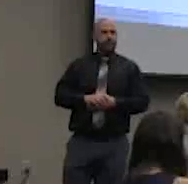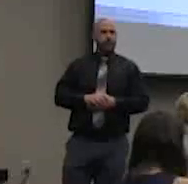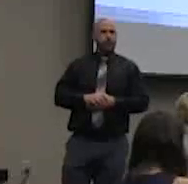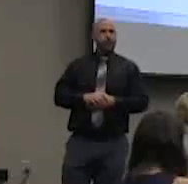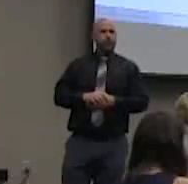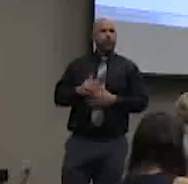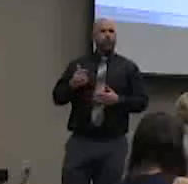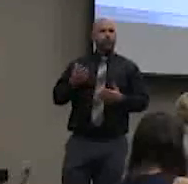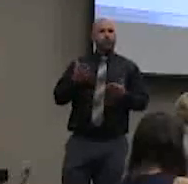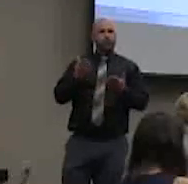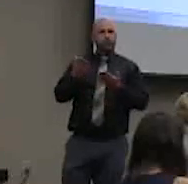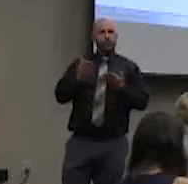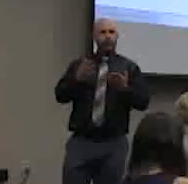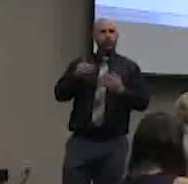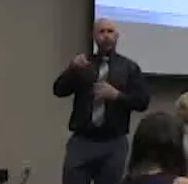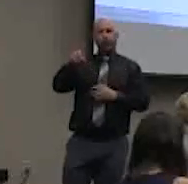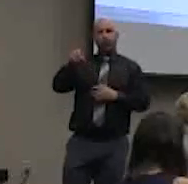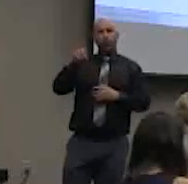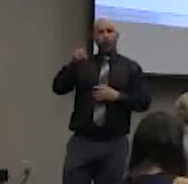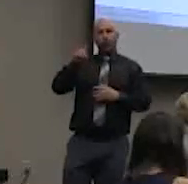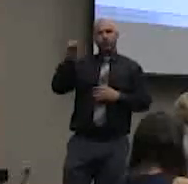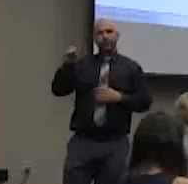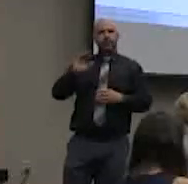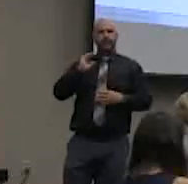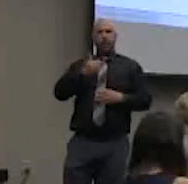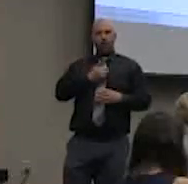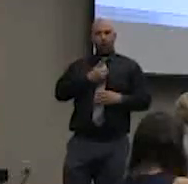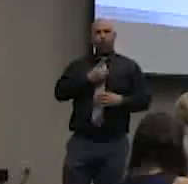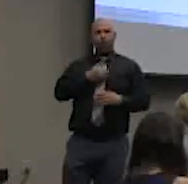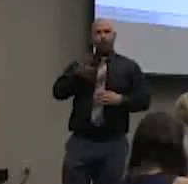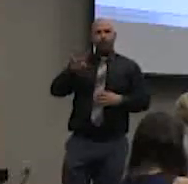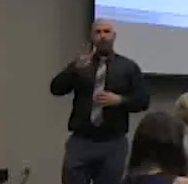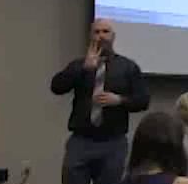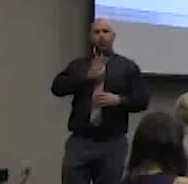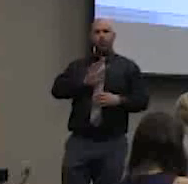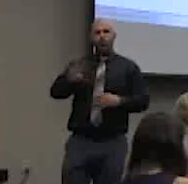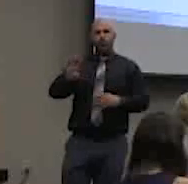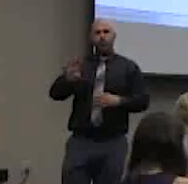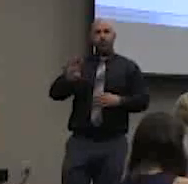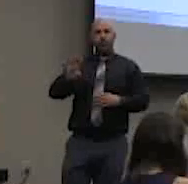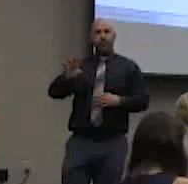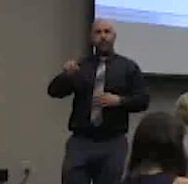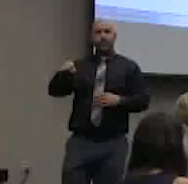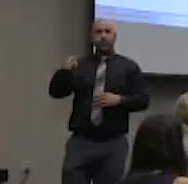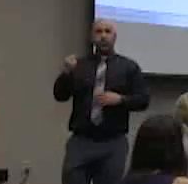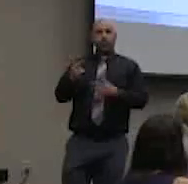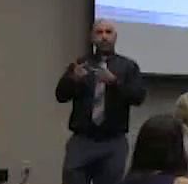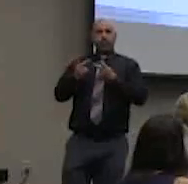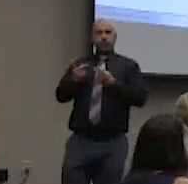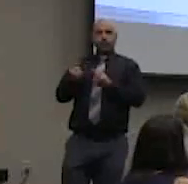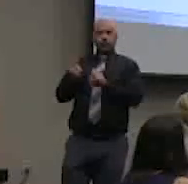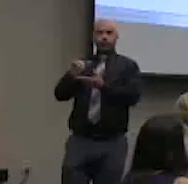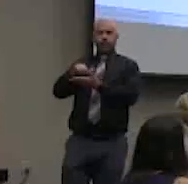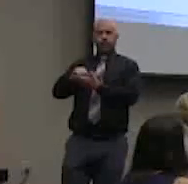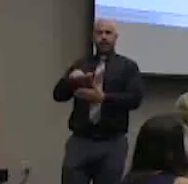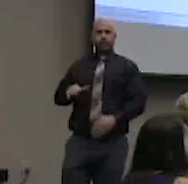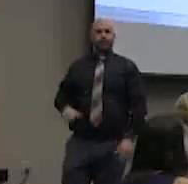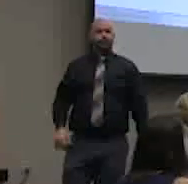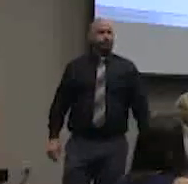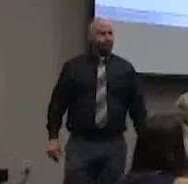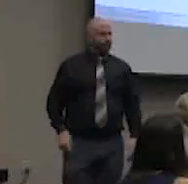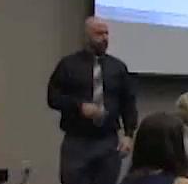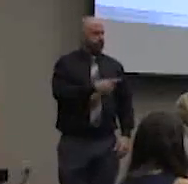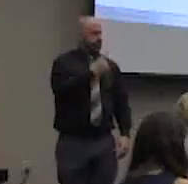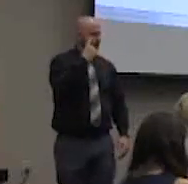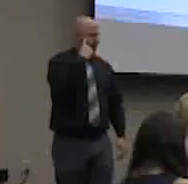almost 100% of our four-year-olds, but that's about the only place that we do that. So I'm hearing you talk about your